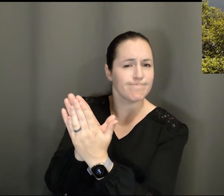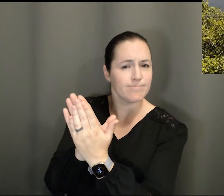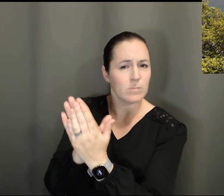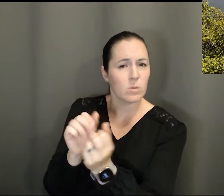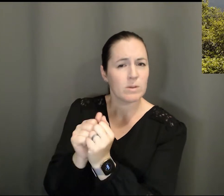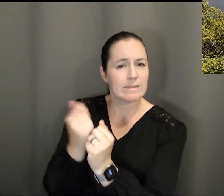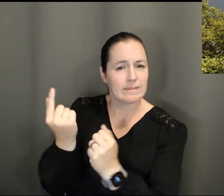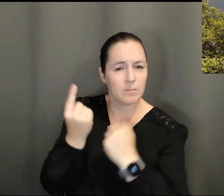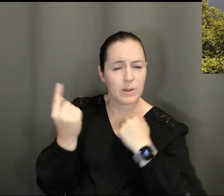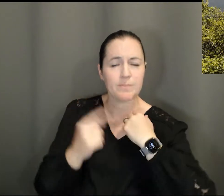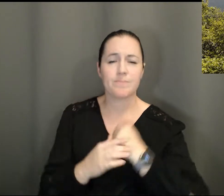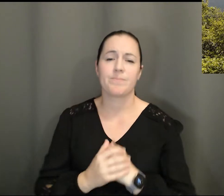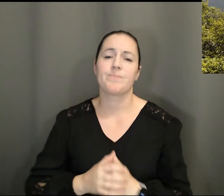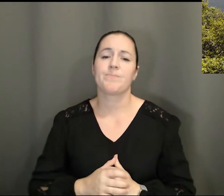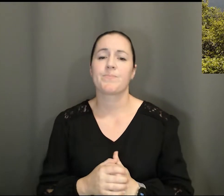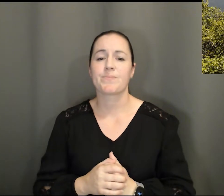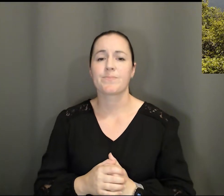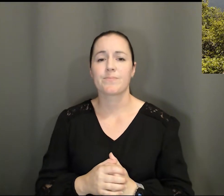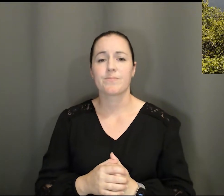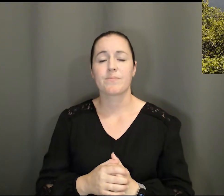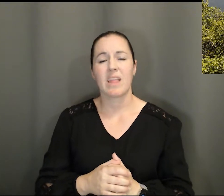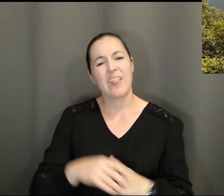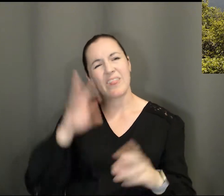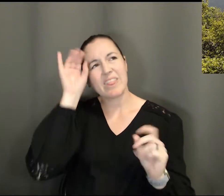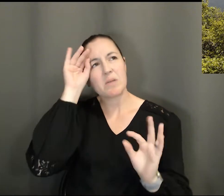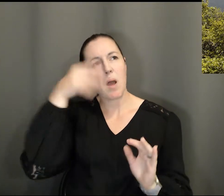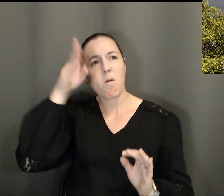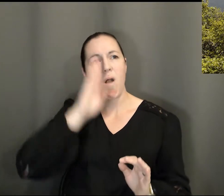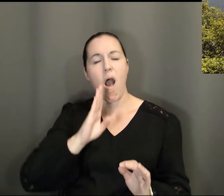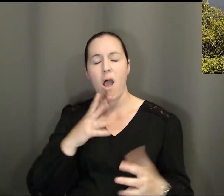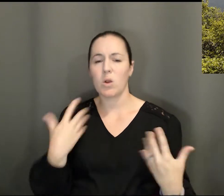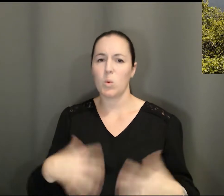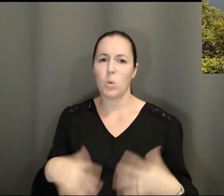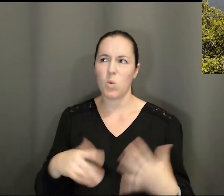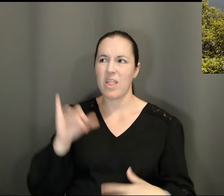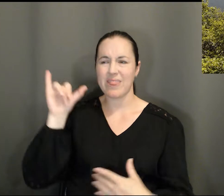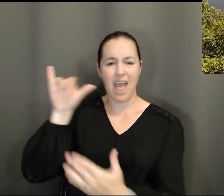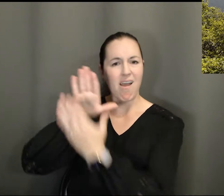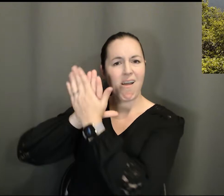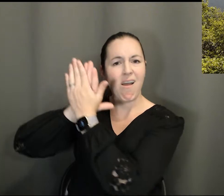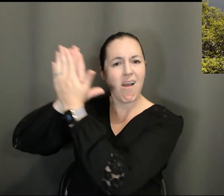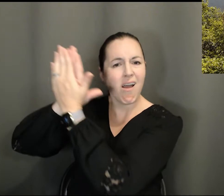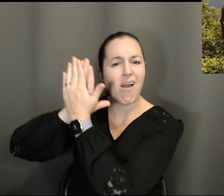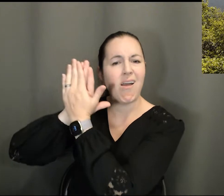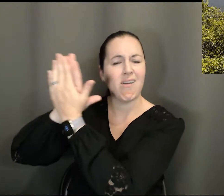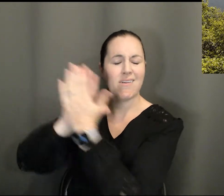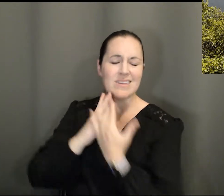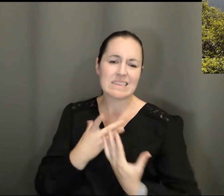closeness, that kind of tenderness, that kind of intimacy, that kind of connection, that